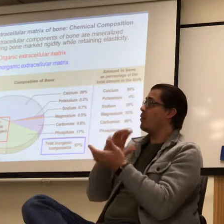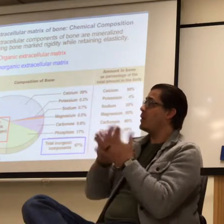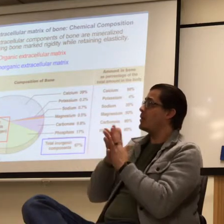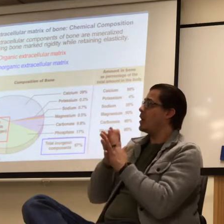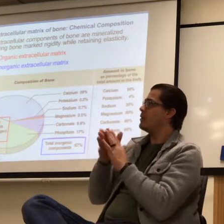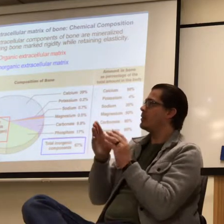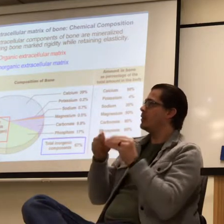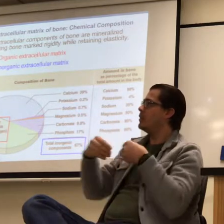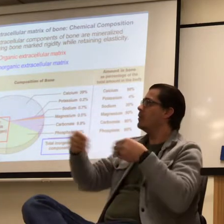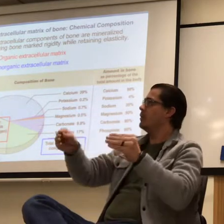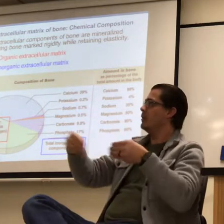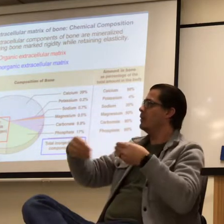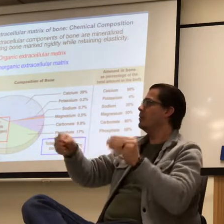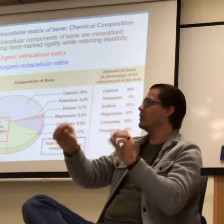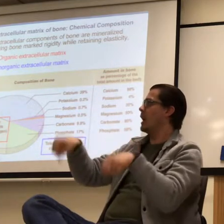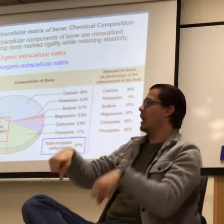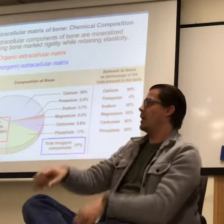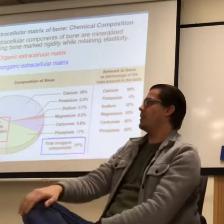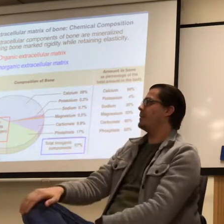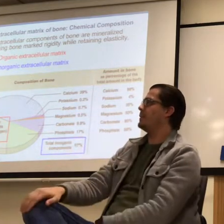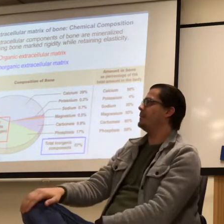becomes rubbery. So you kind of need both.